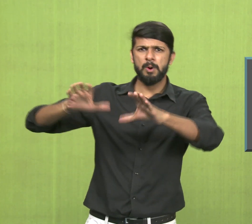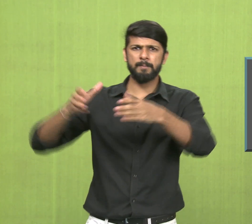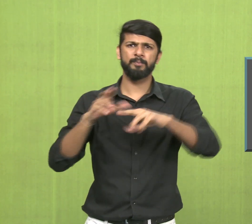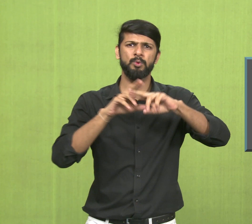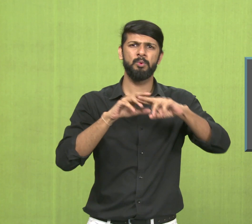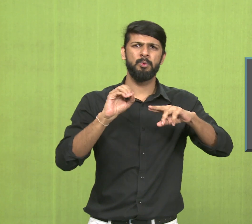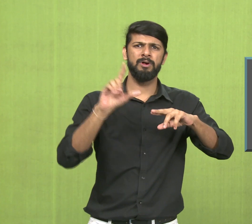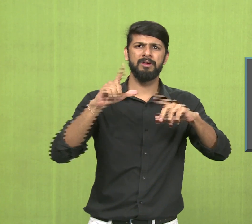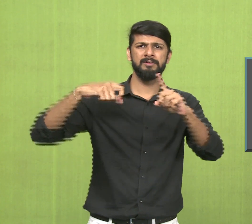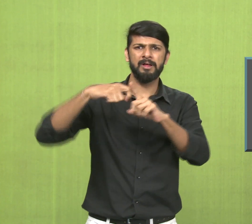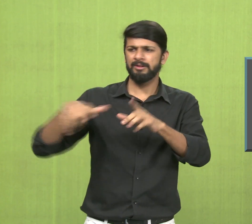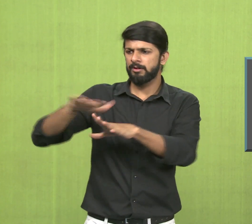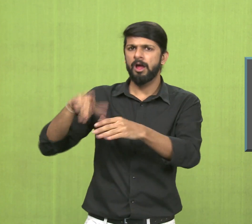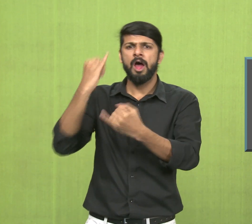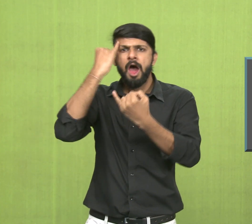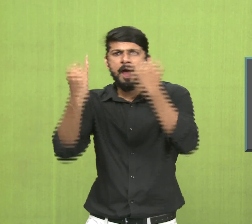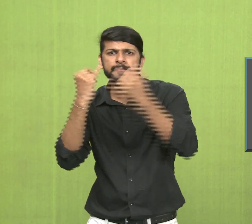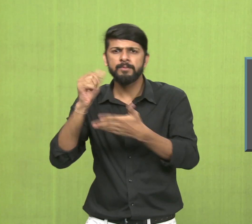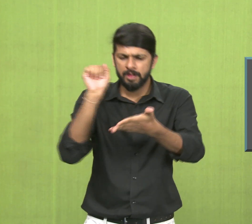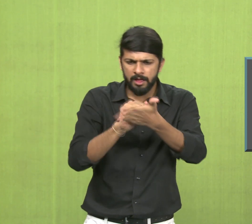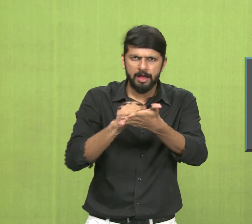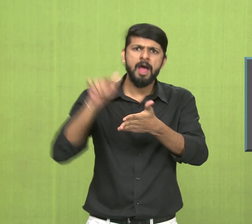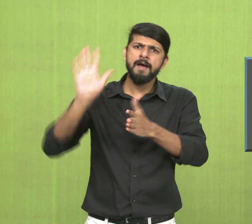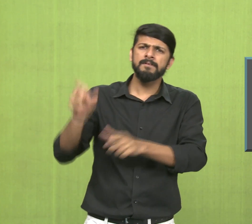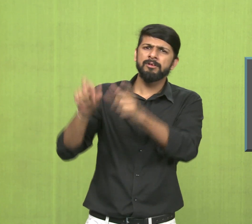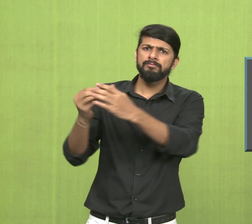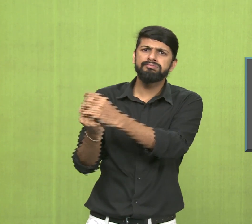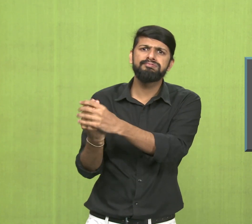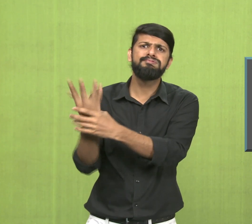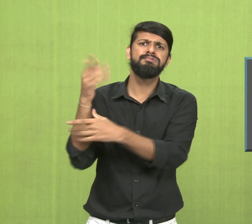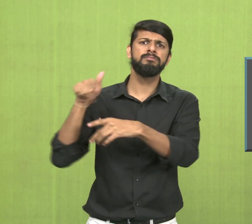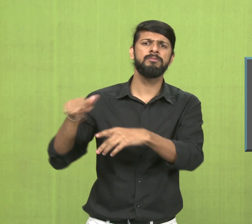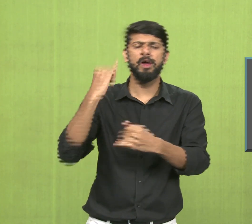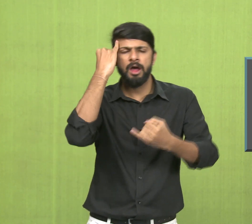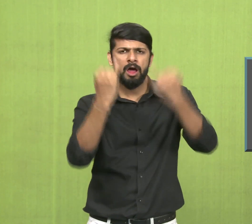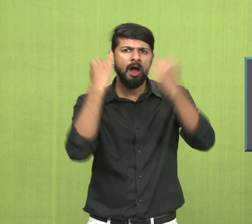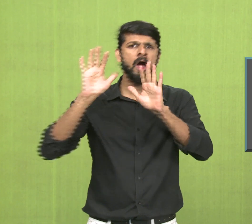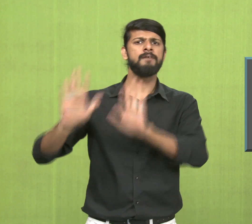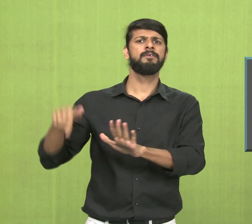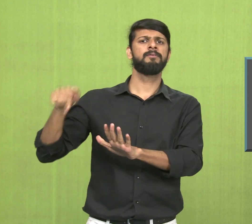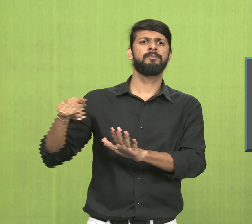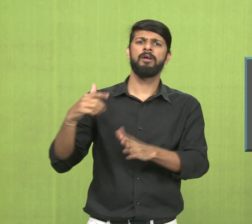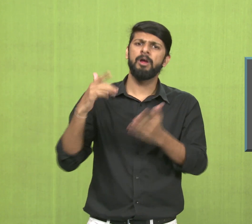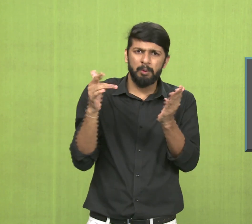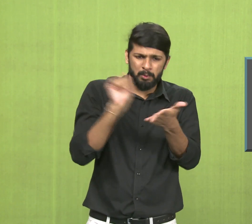Printing is an age-old technique with its roots in folk art.